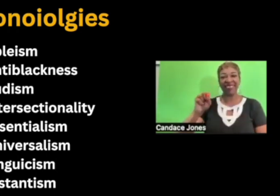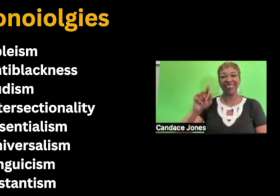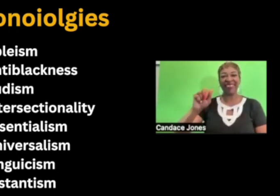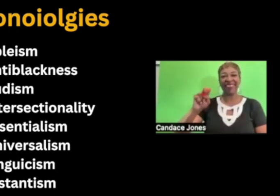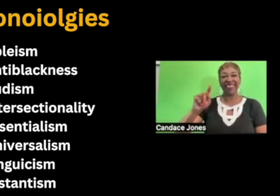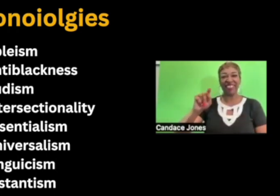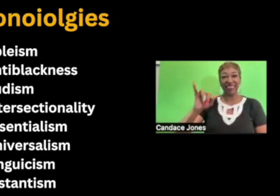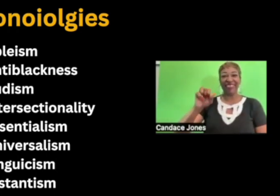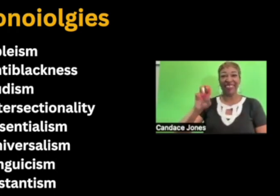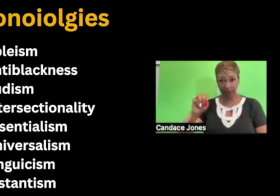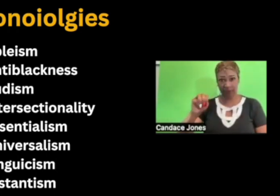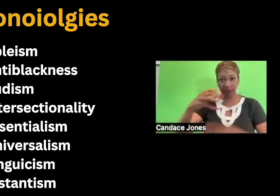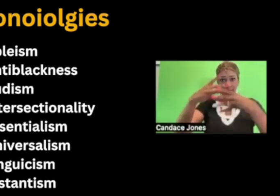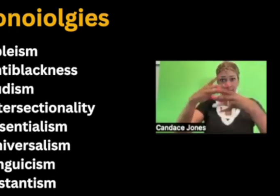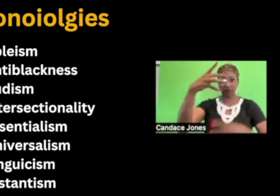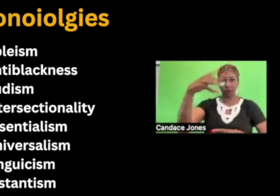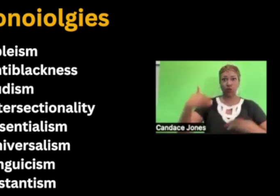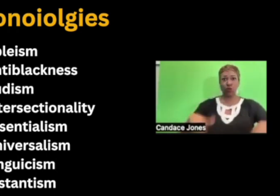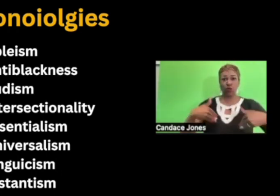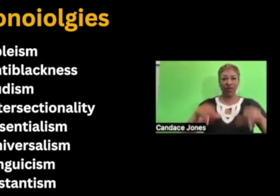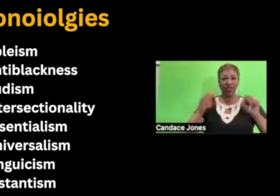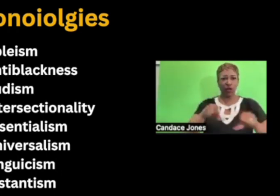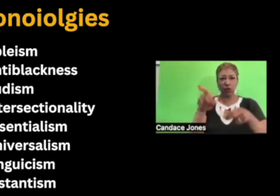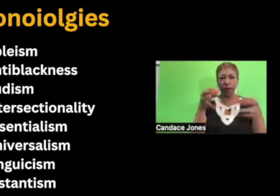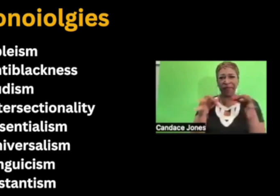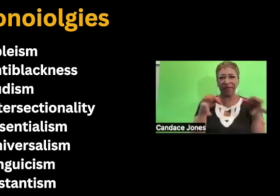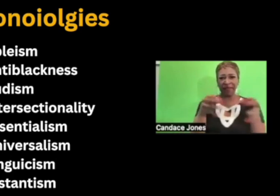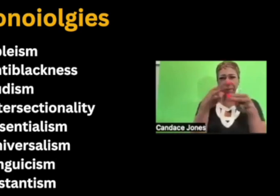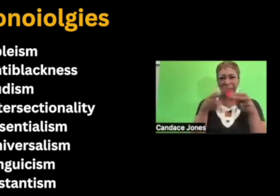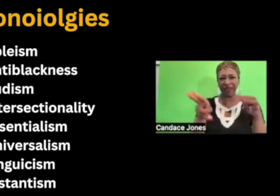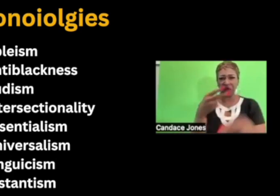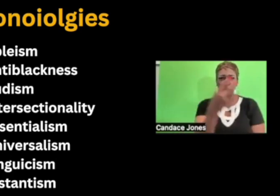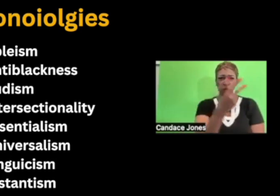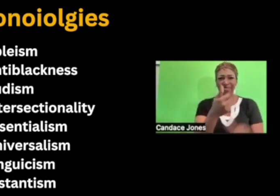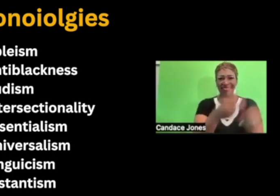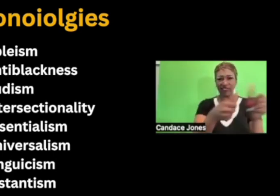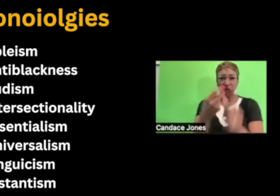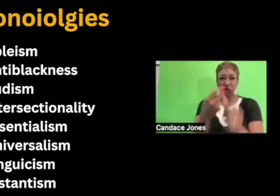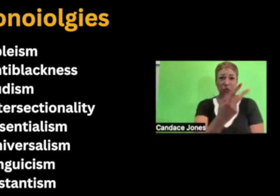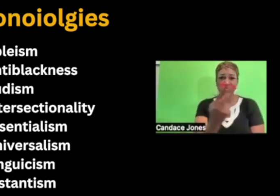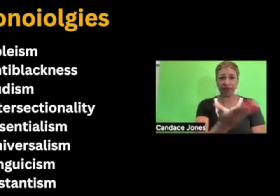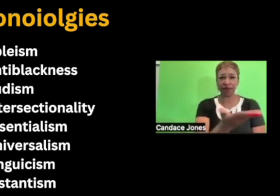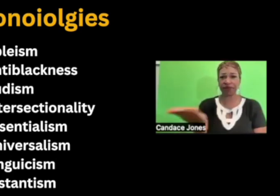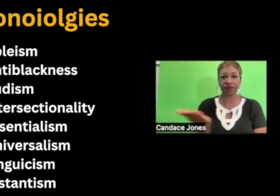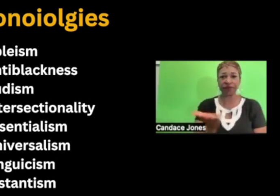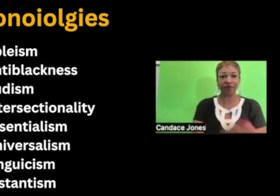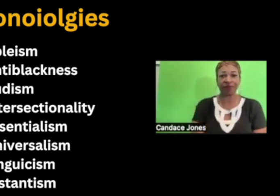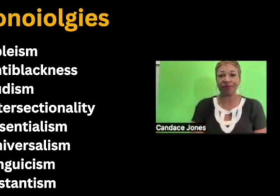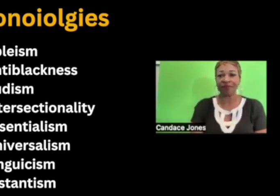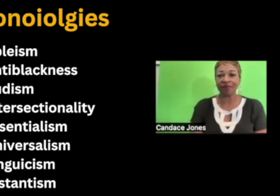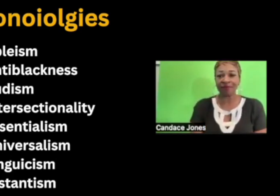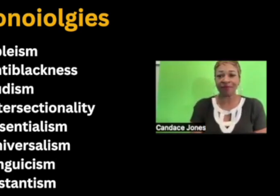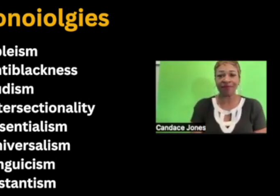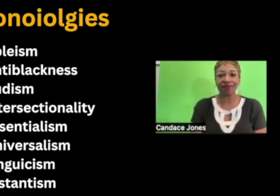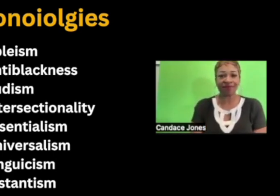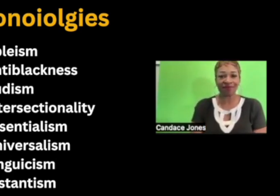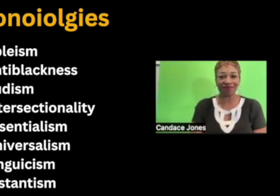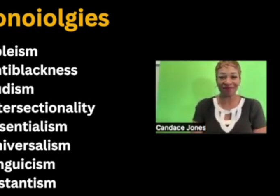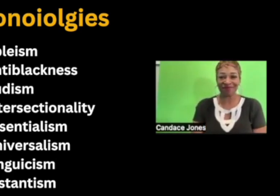linguicism, and distancism. Would you mind, each of you, taking a couple of these terms